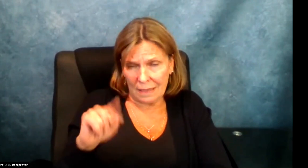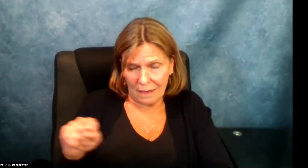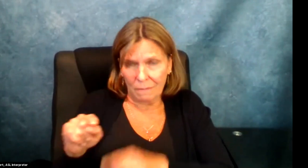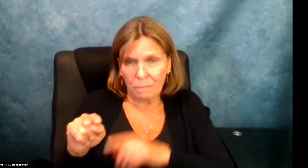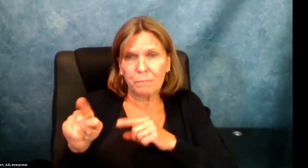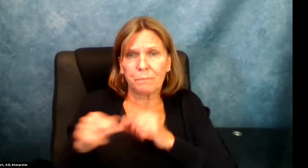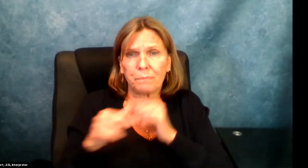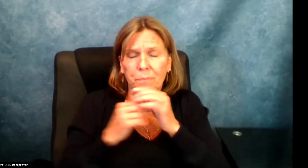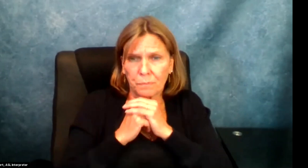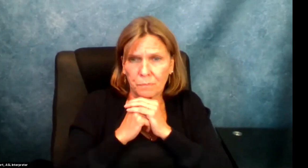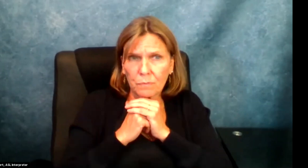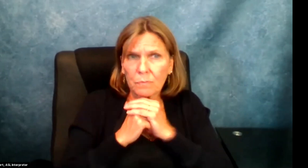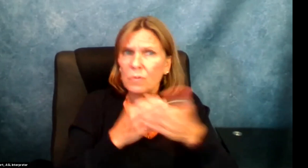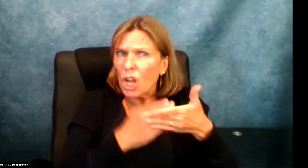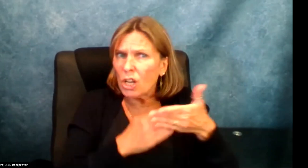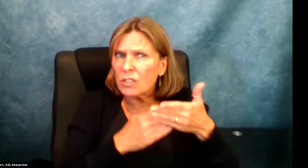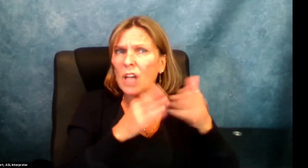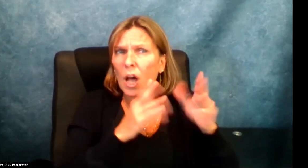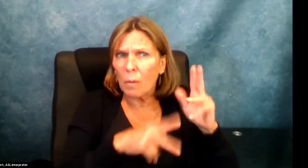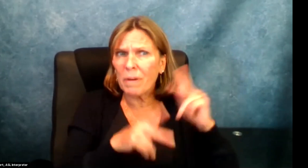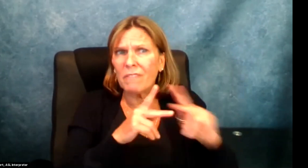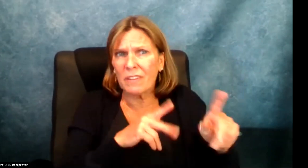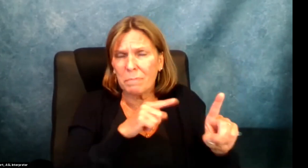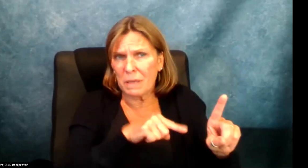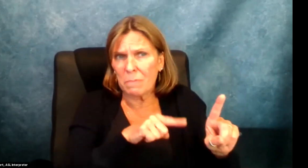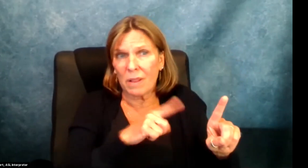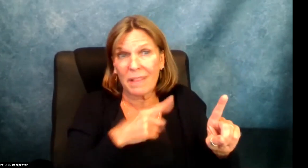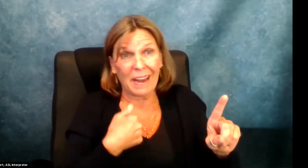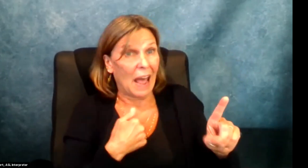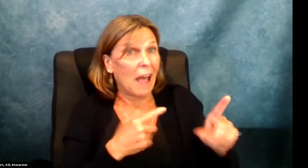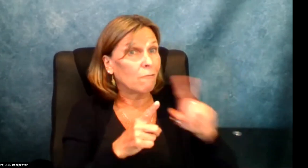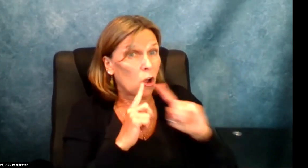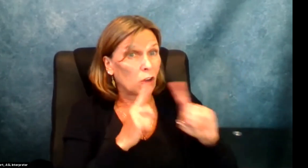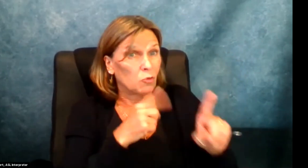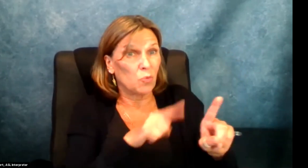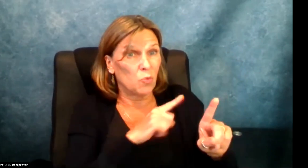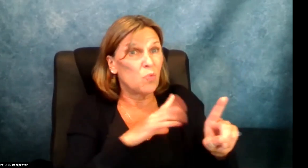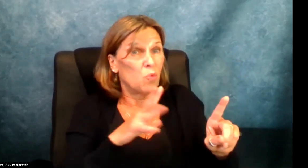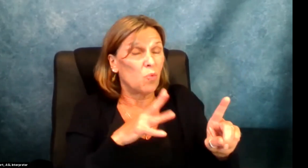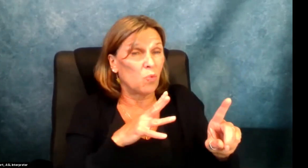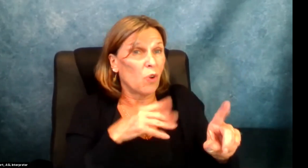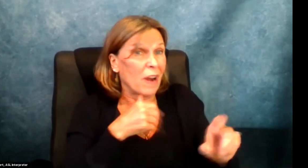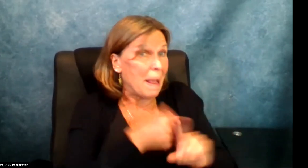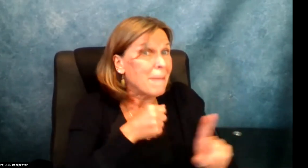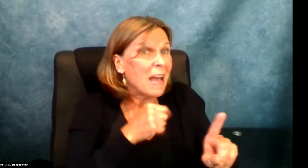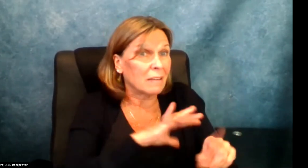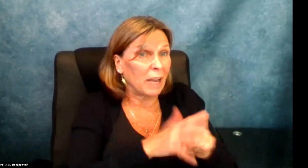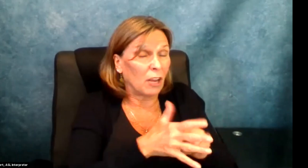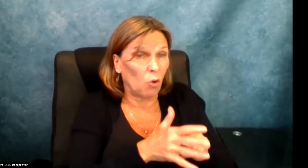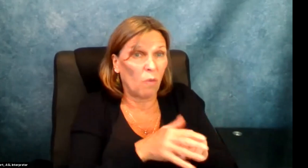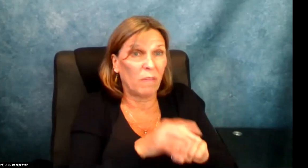get COVID has had a huge impact on school participation, but also on the financial